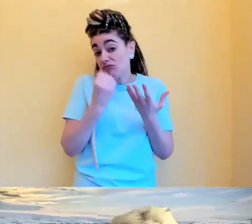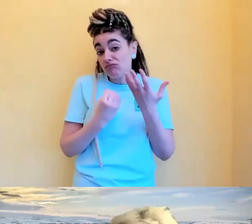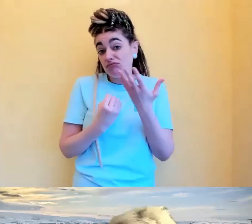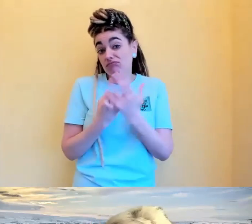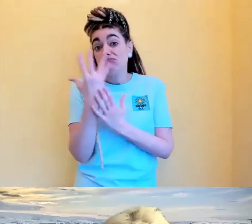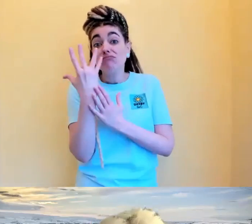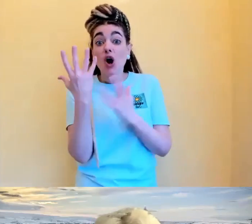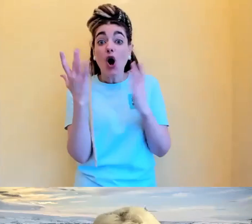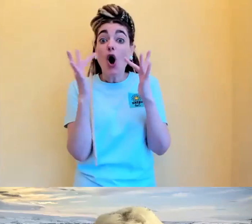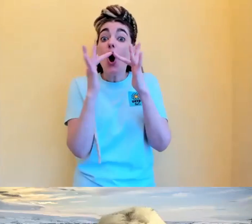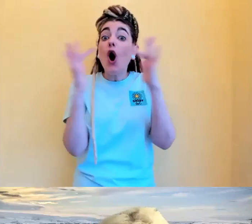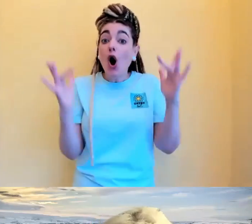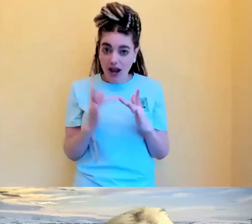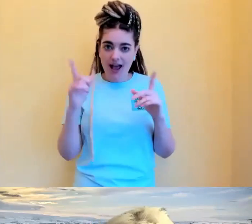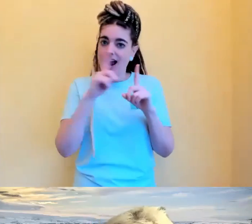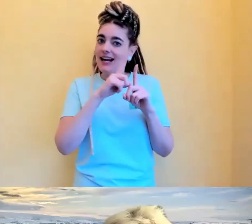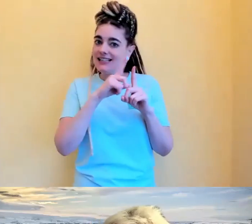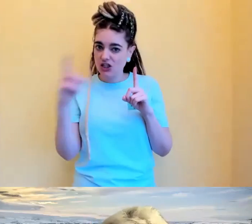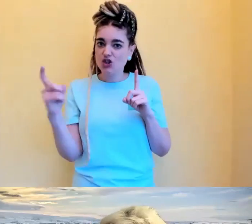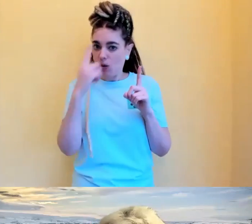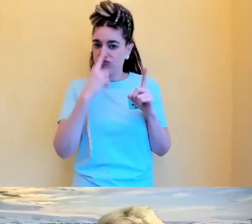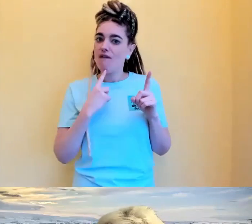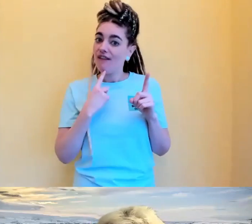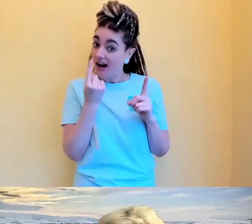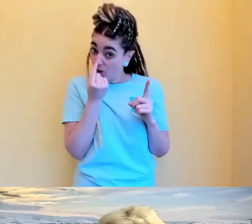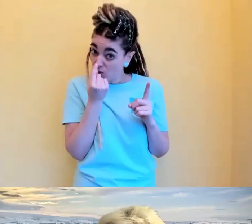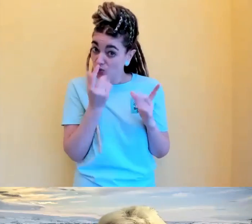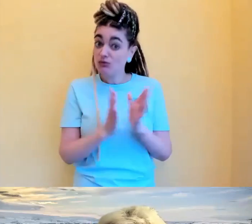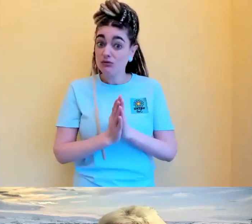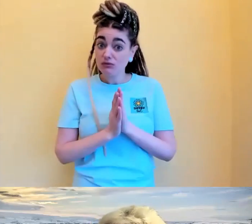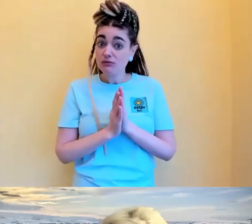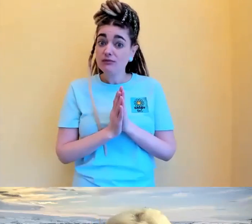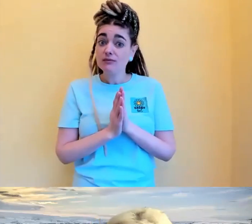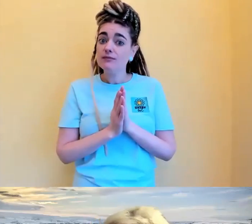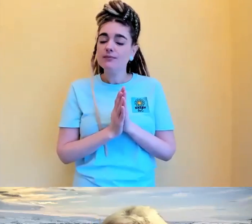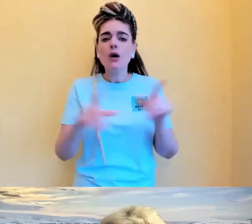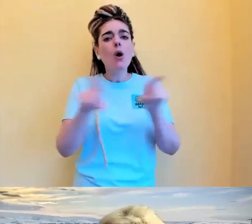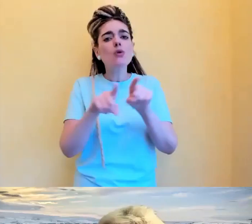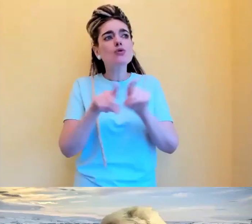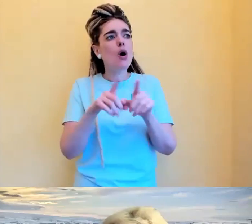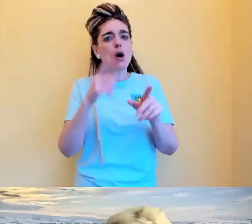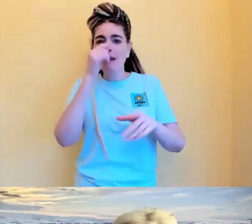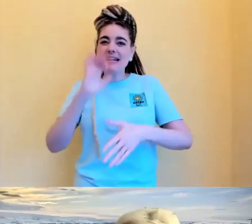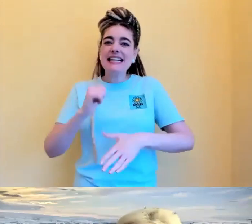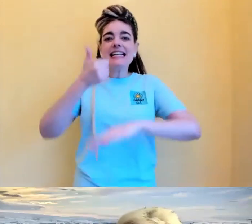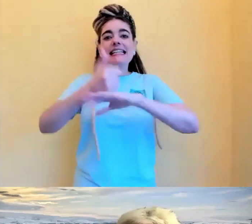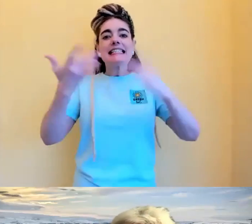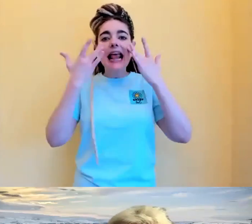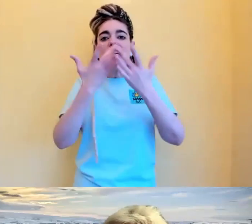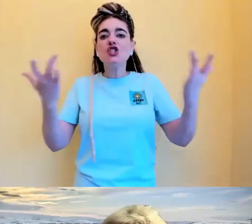specifically created for online digital profile, but also, as I say, perhaps installation or projection as